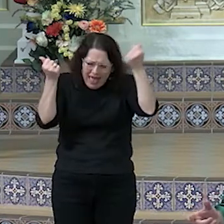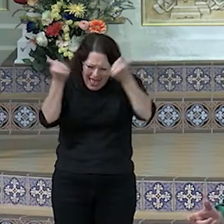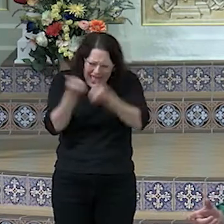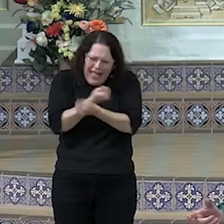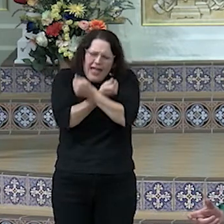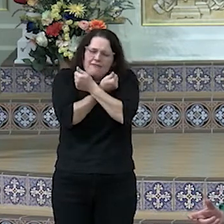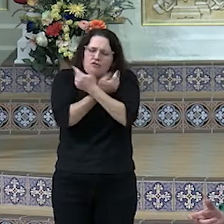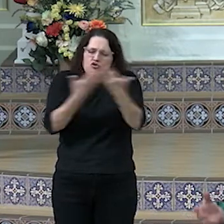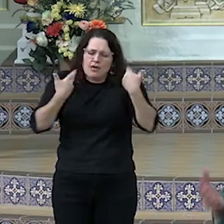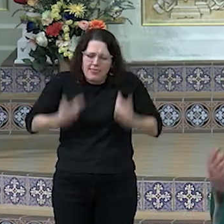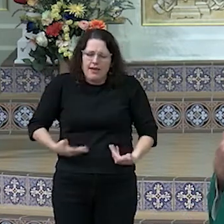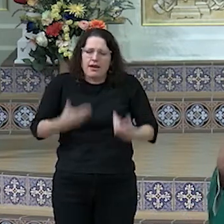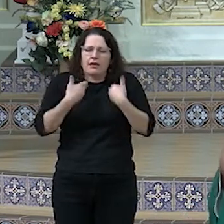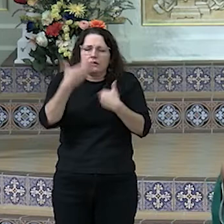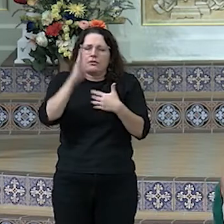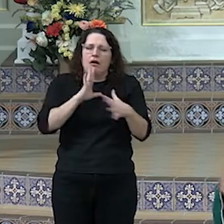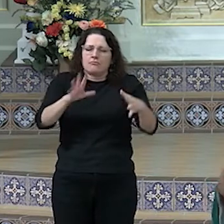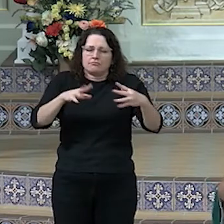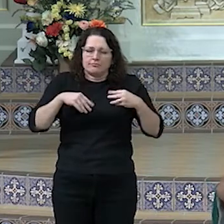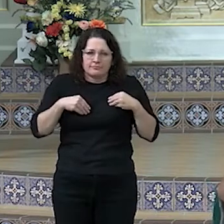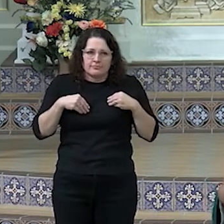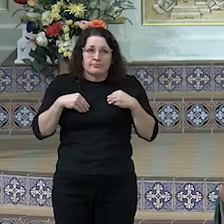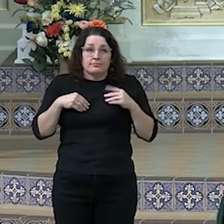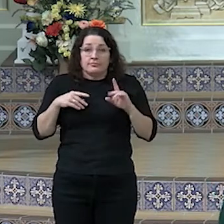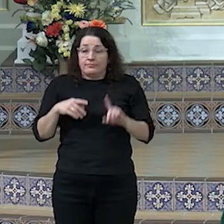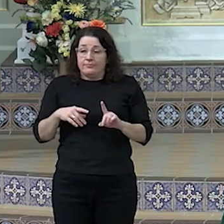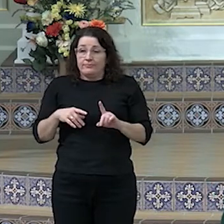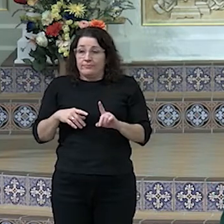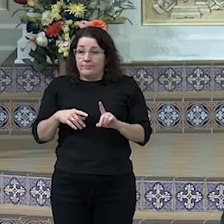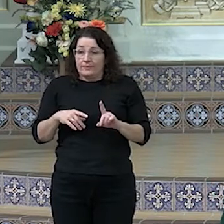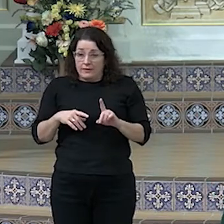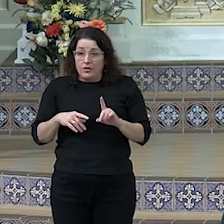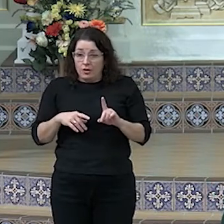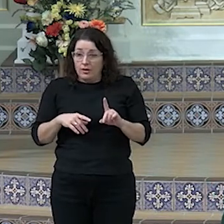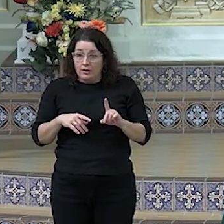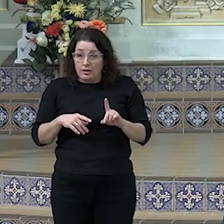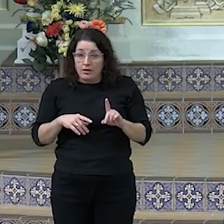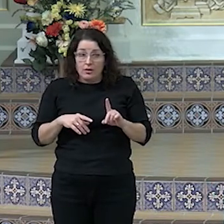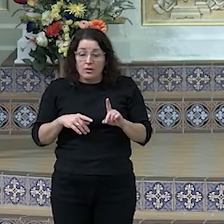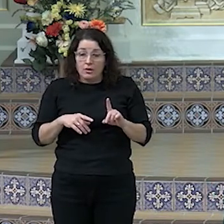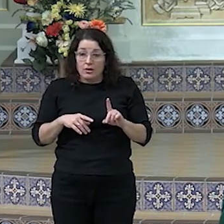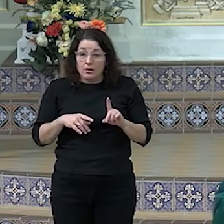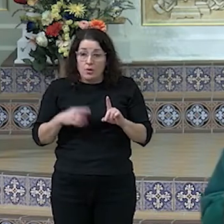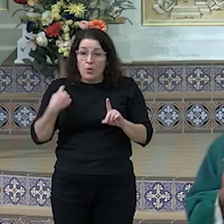every one of us. Unless we are childlike.